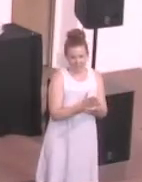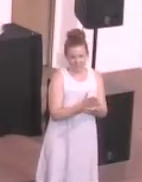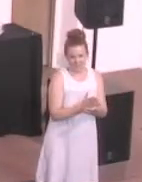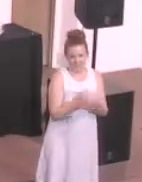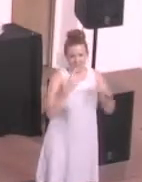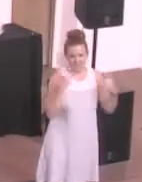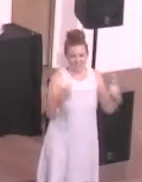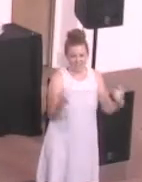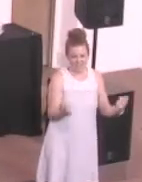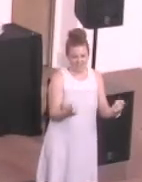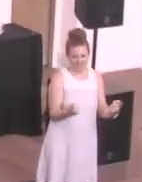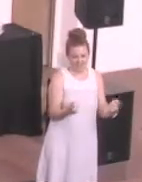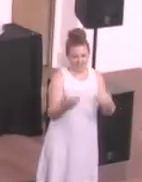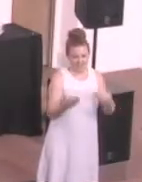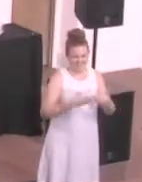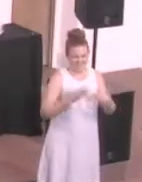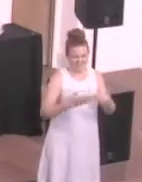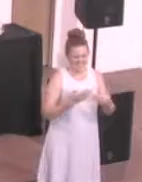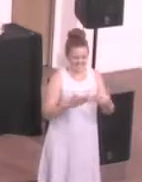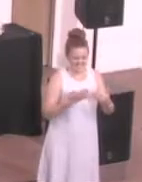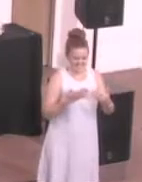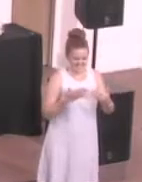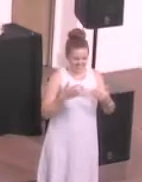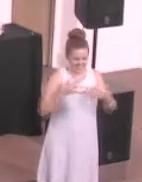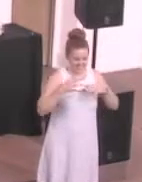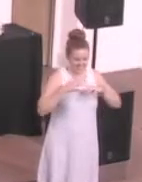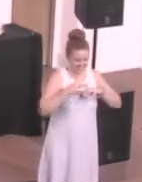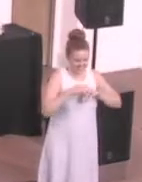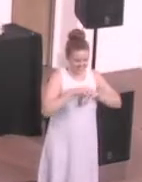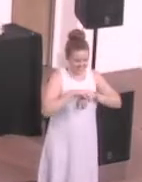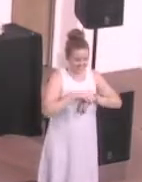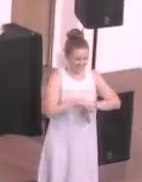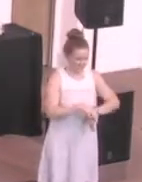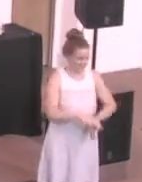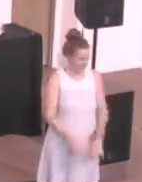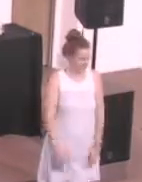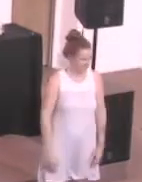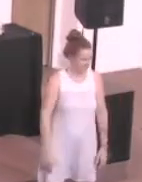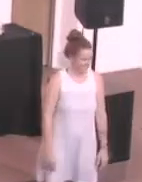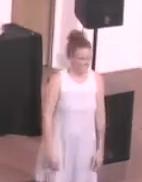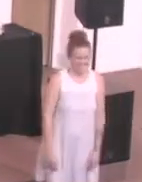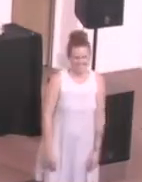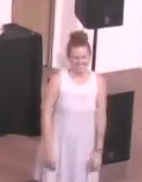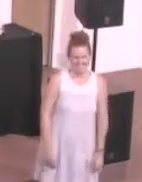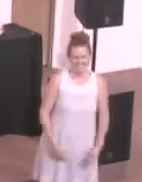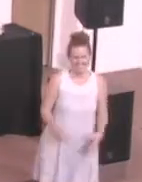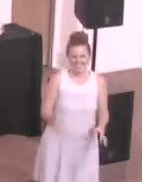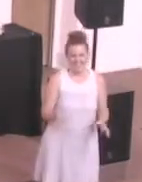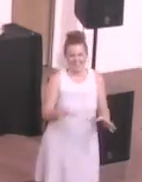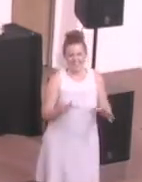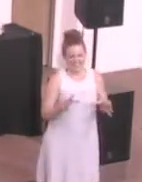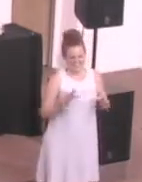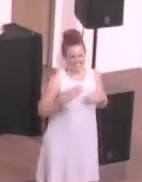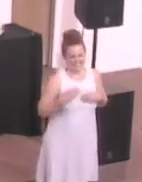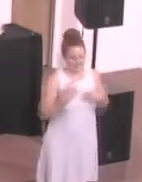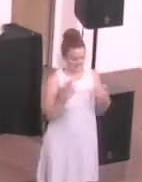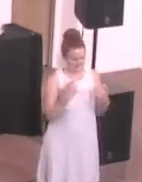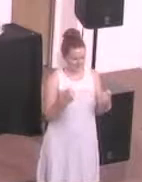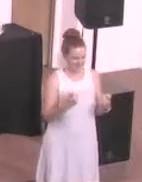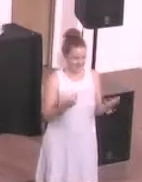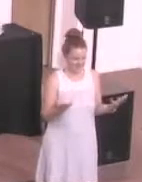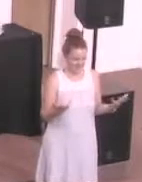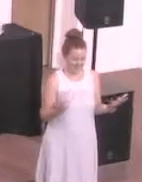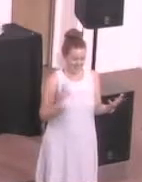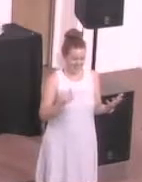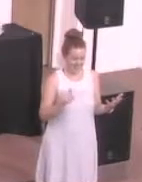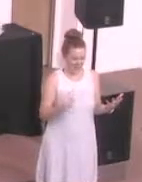the sin that so easily entangles, except that sin that no one can see and you really like doing, and it's just